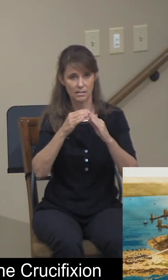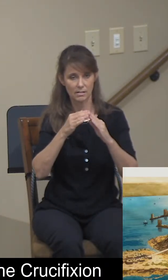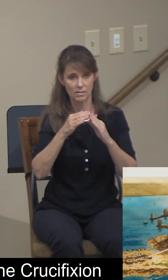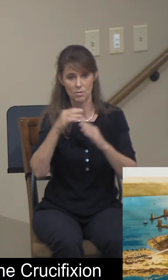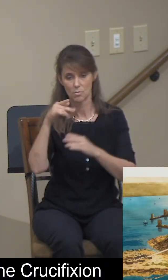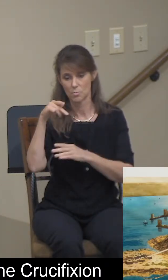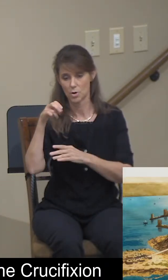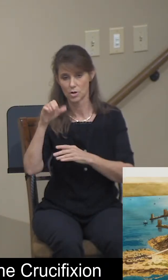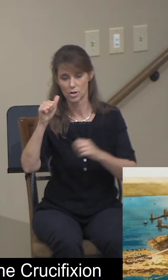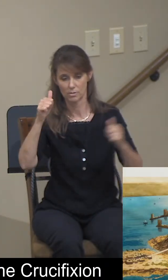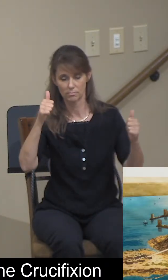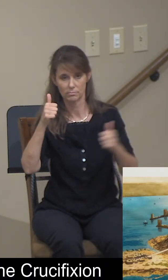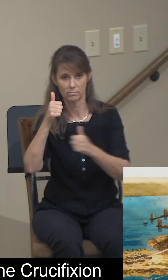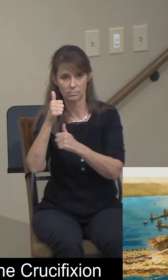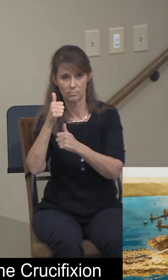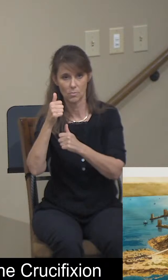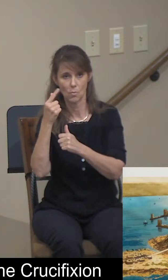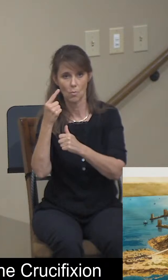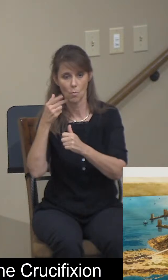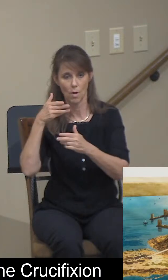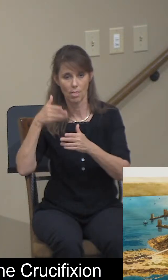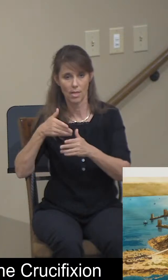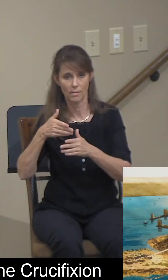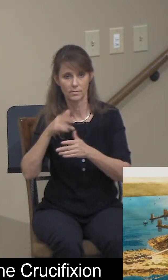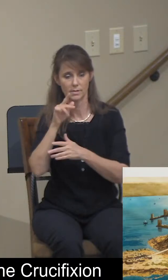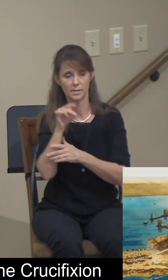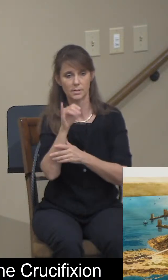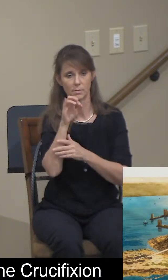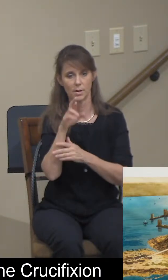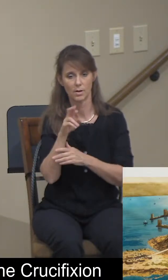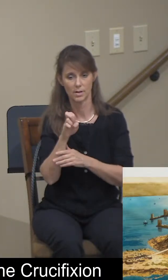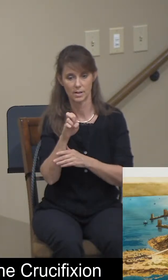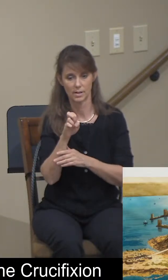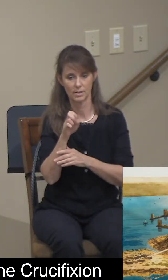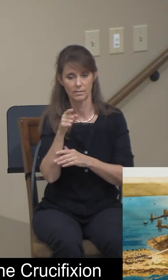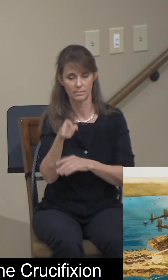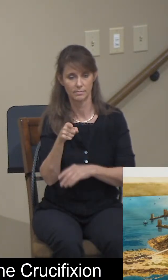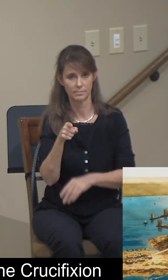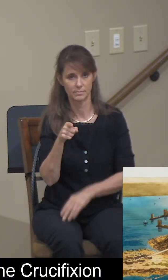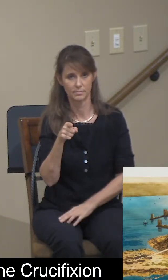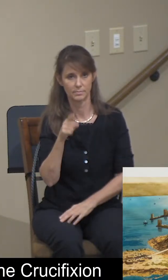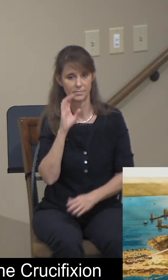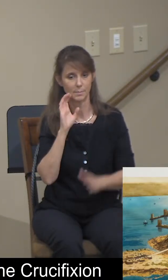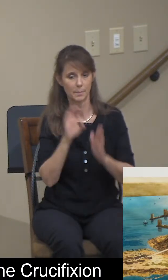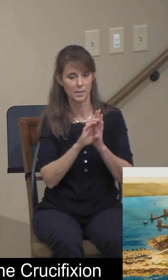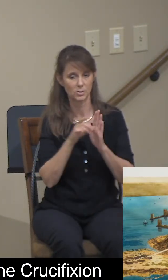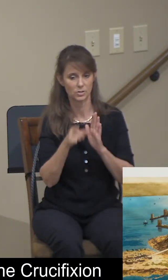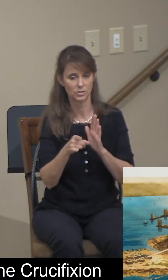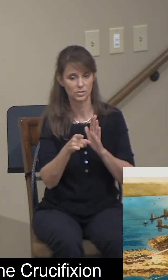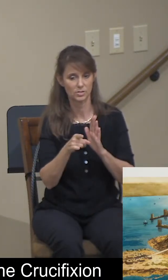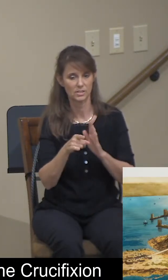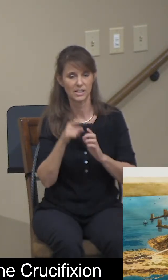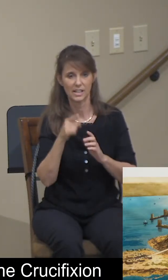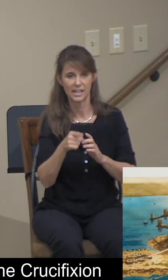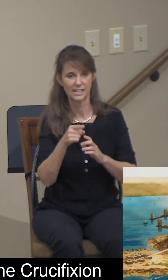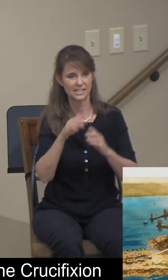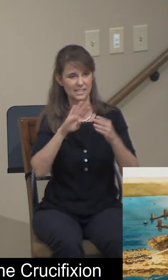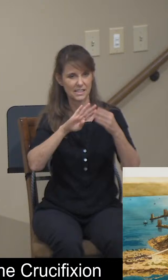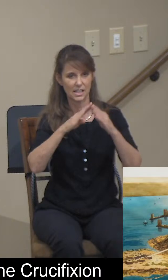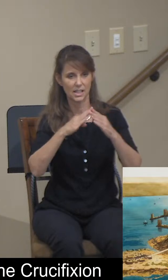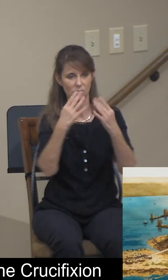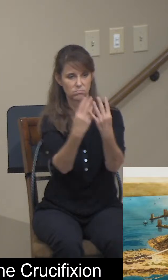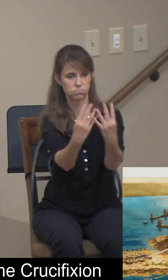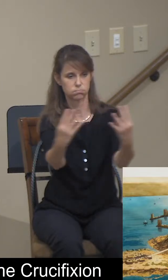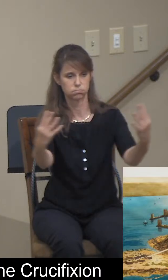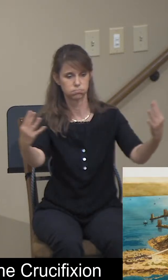under Persian allegiance remained, Tyre, depicted right there. Tyre was a heavily fortified city with the